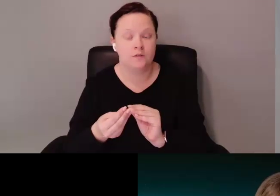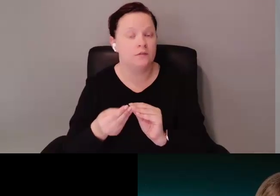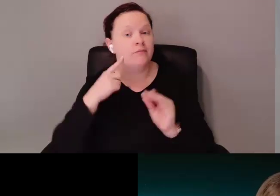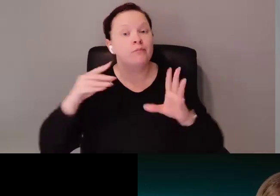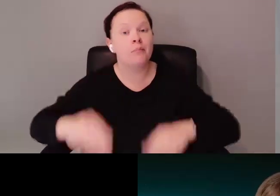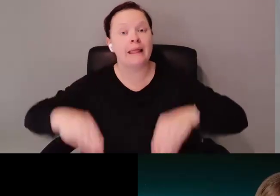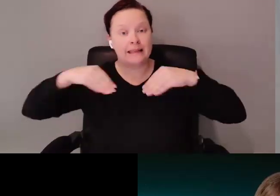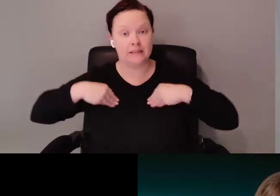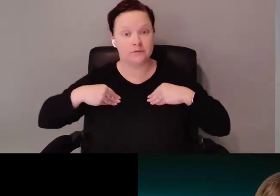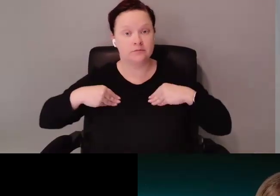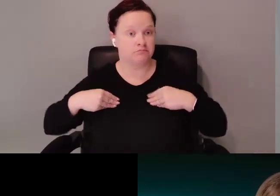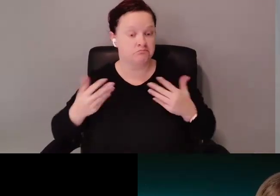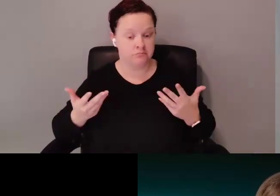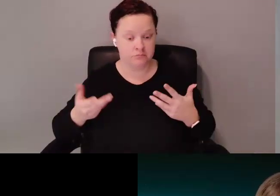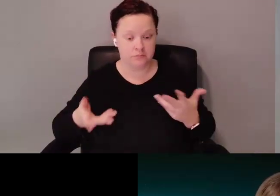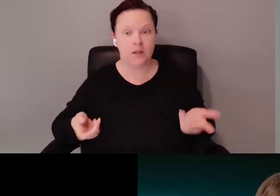blanket, yeah,